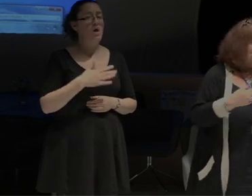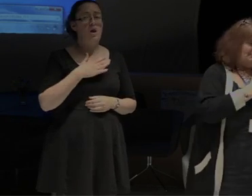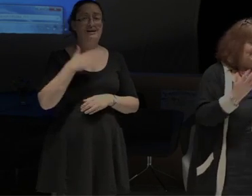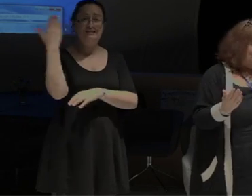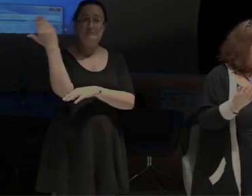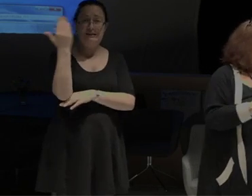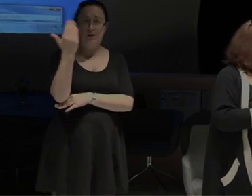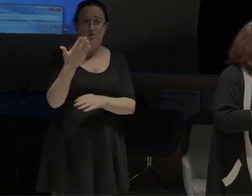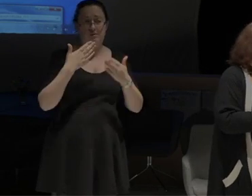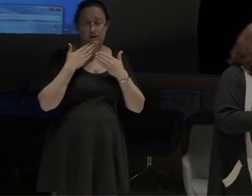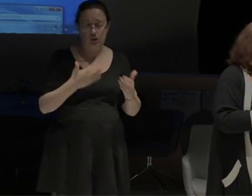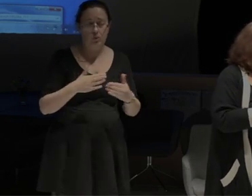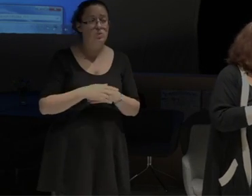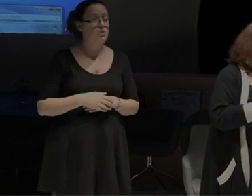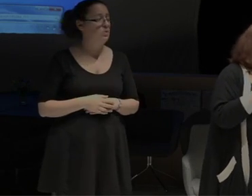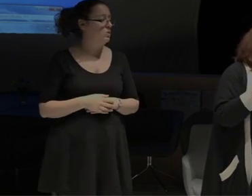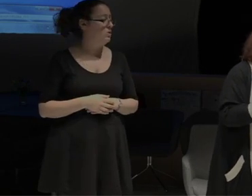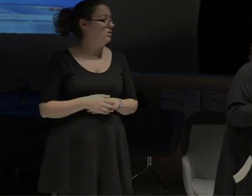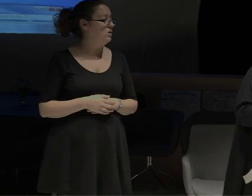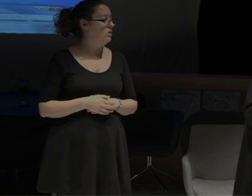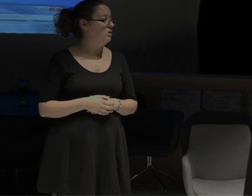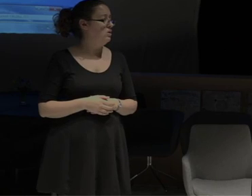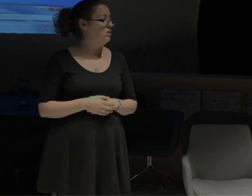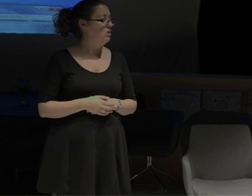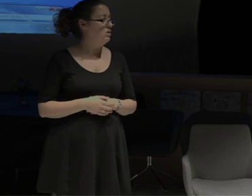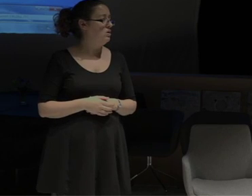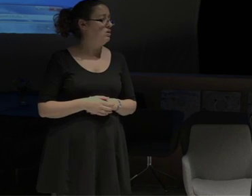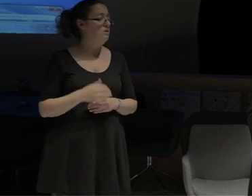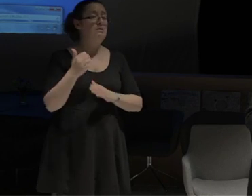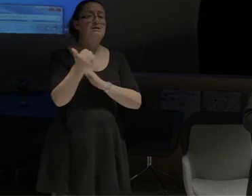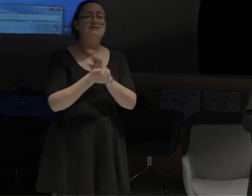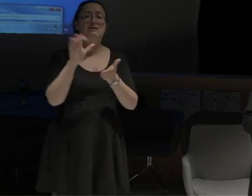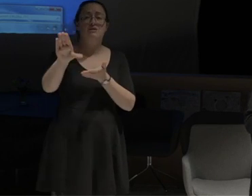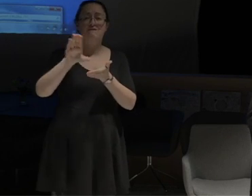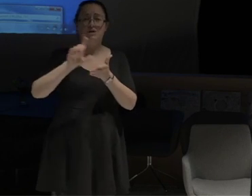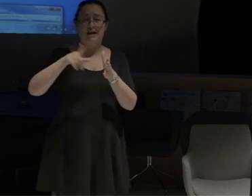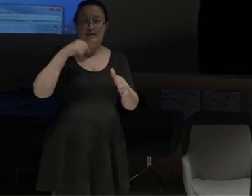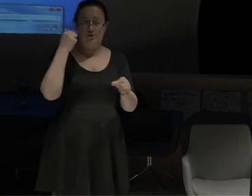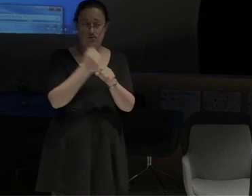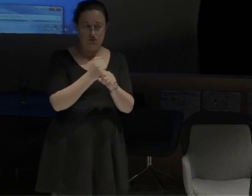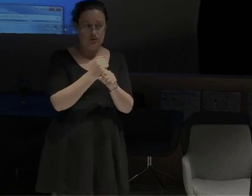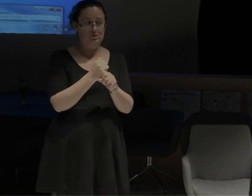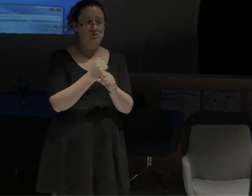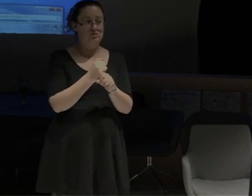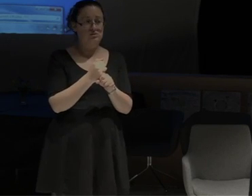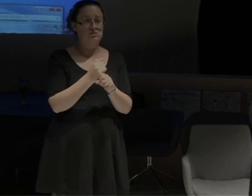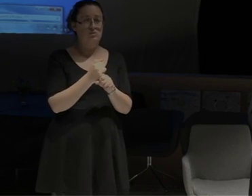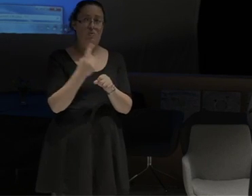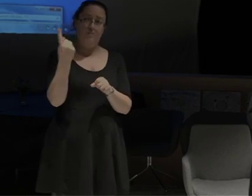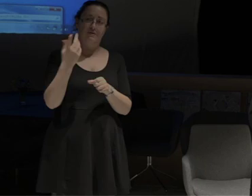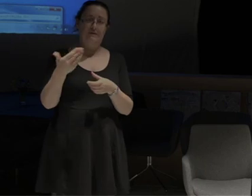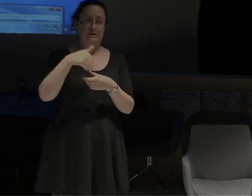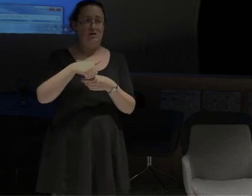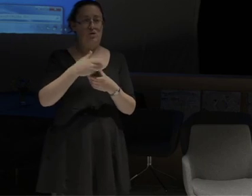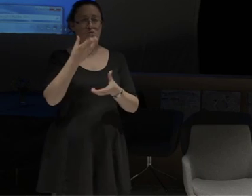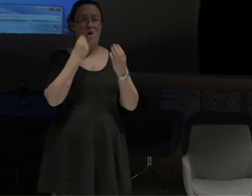speakers, who I've just kind of referred to really. Really like to thank the Skills Funding Agency, which has been part of some work that the Learning and